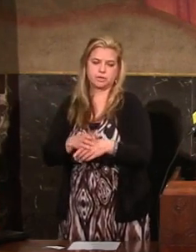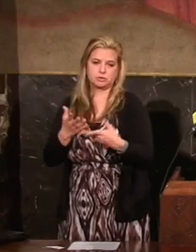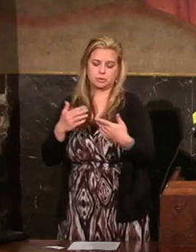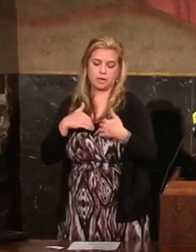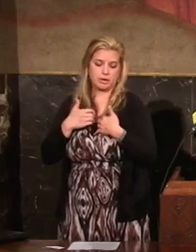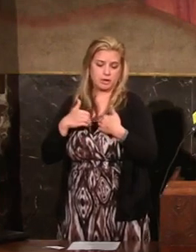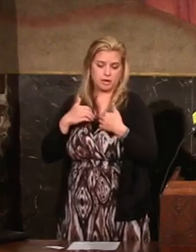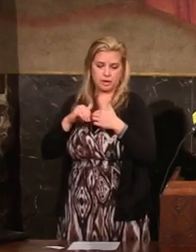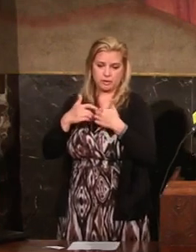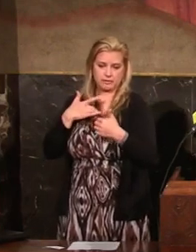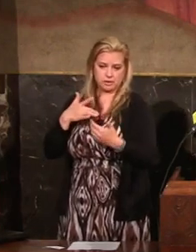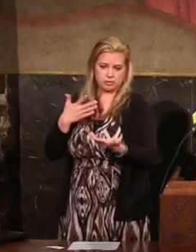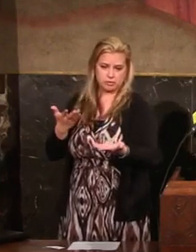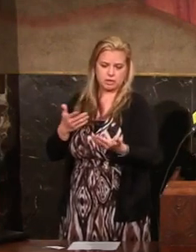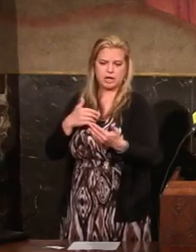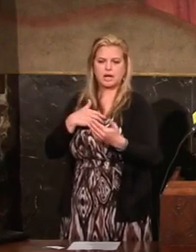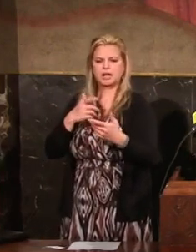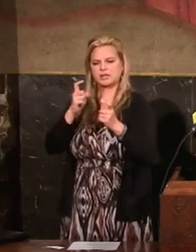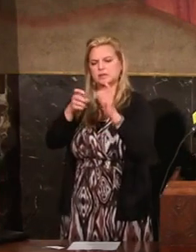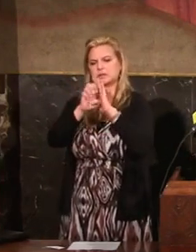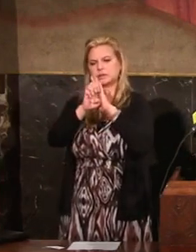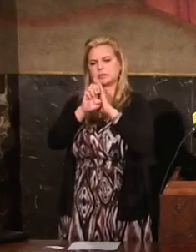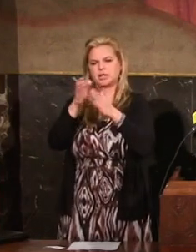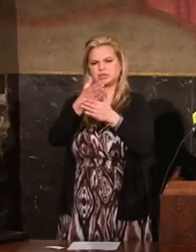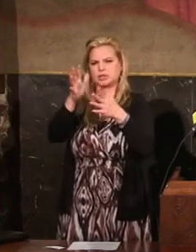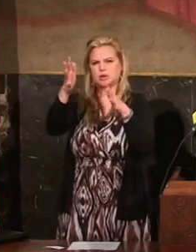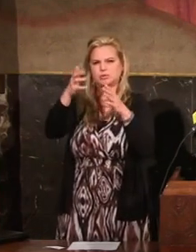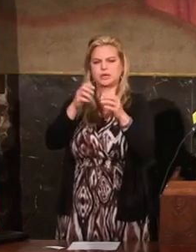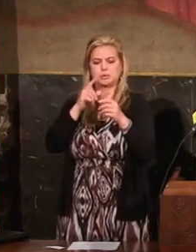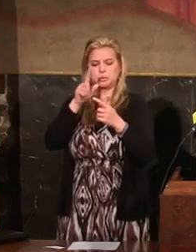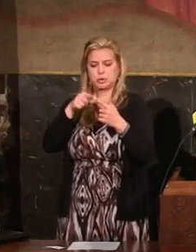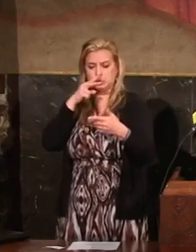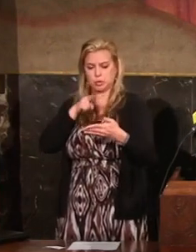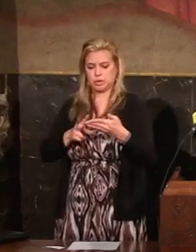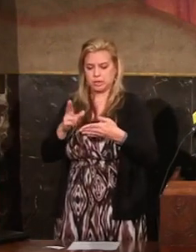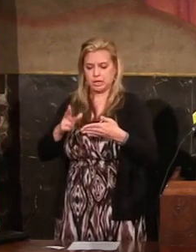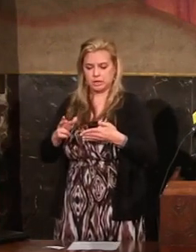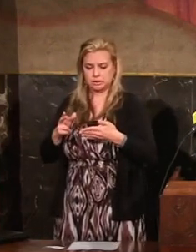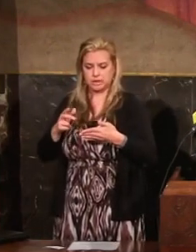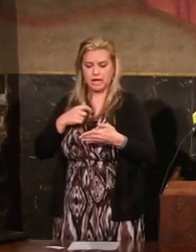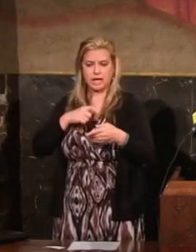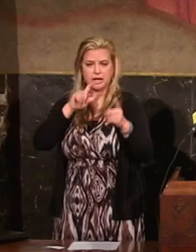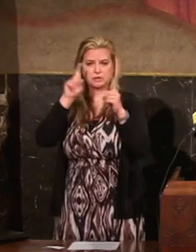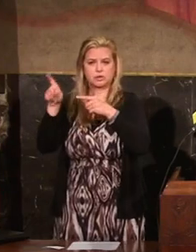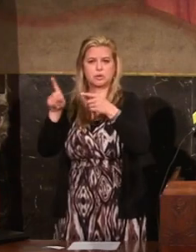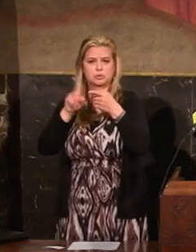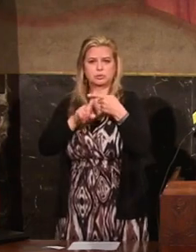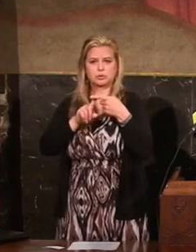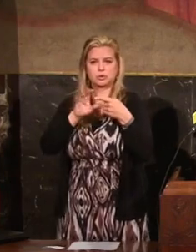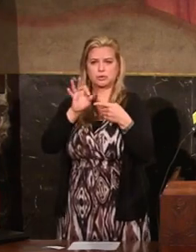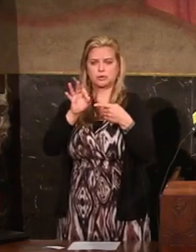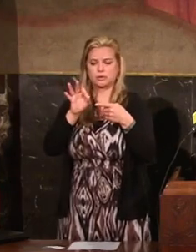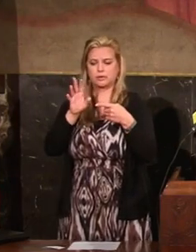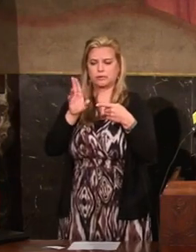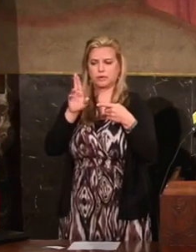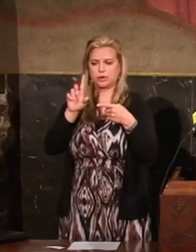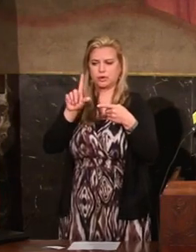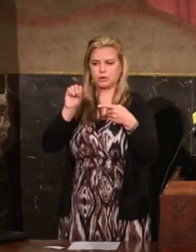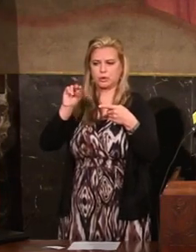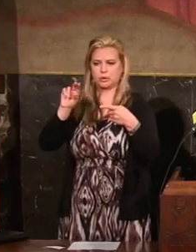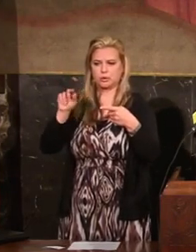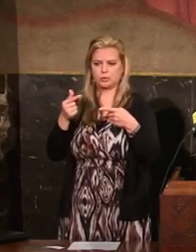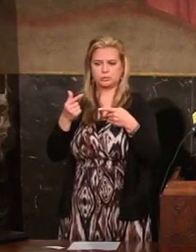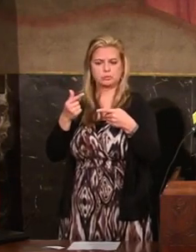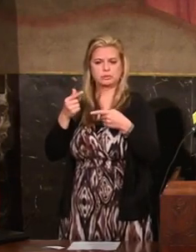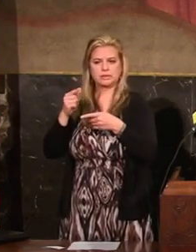example, and I've already shared this with a few of you. You know, when we look at the cuts right now, I got to go to furlough inmates. And what I